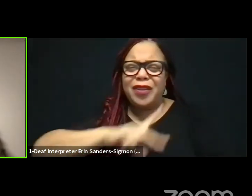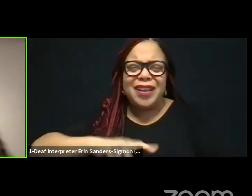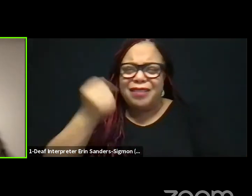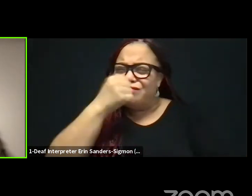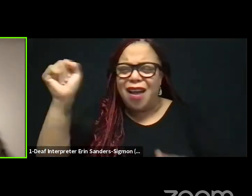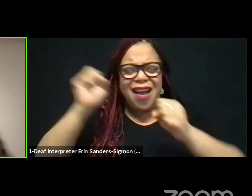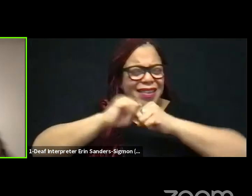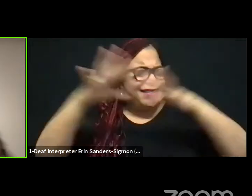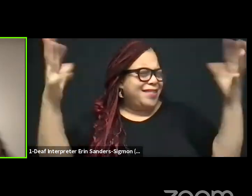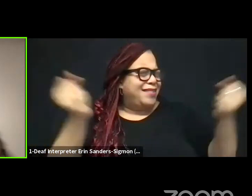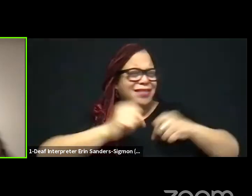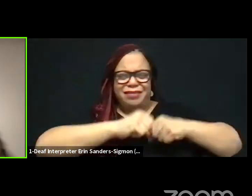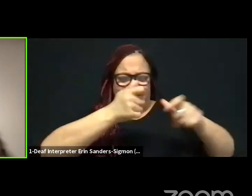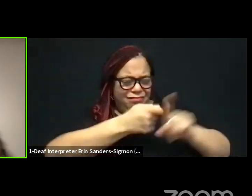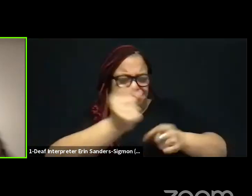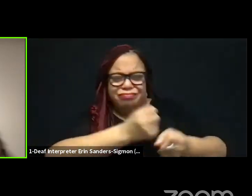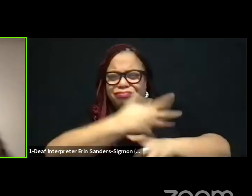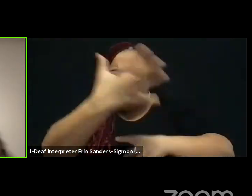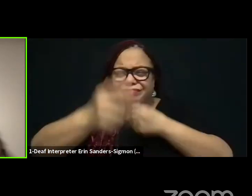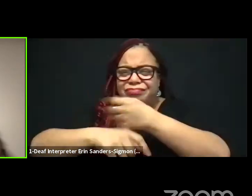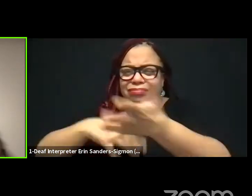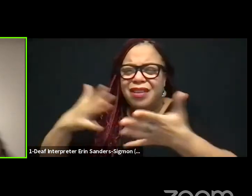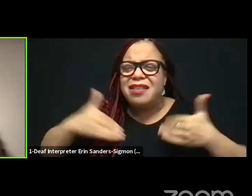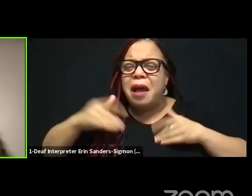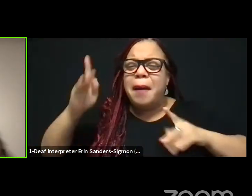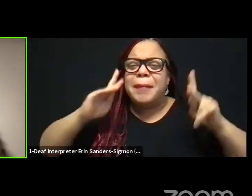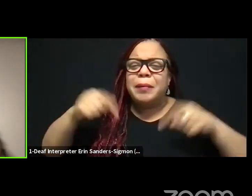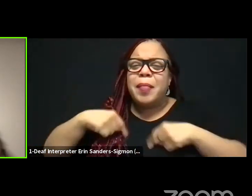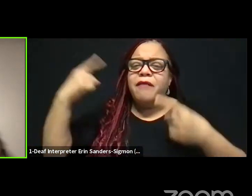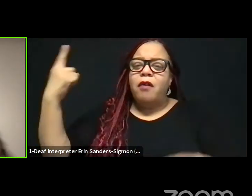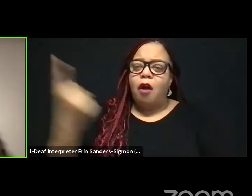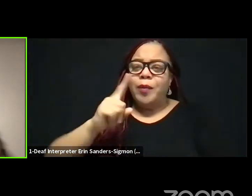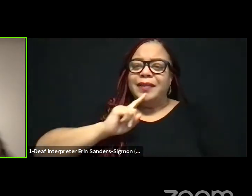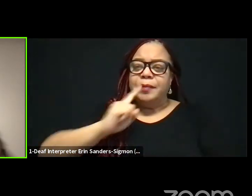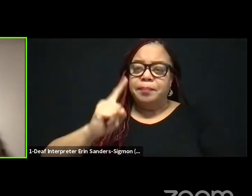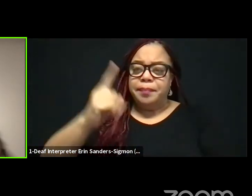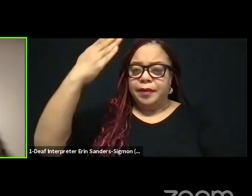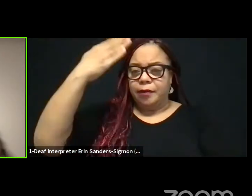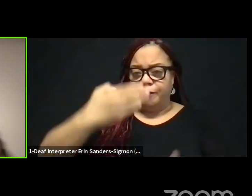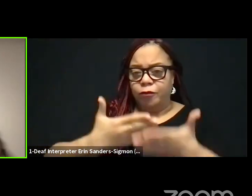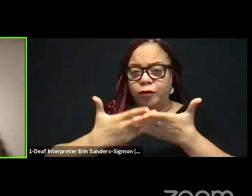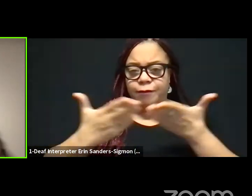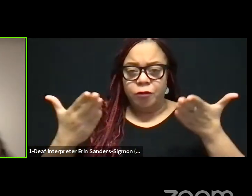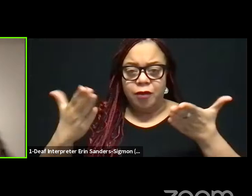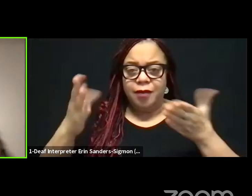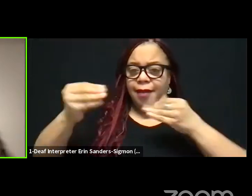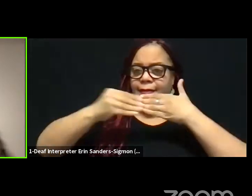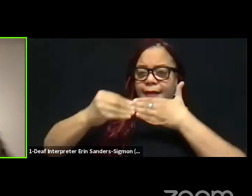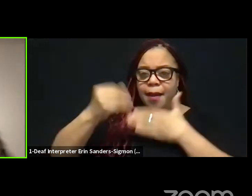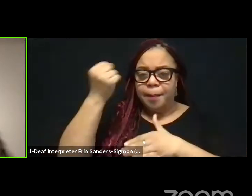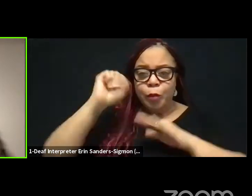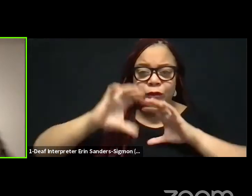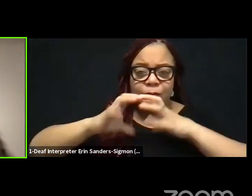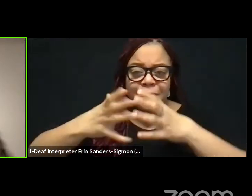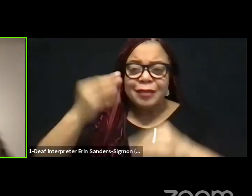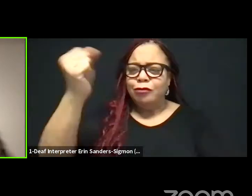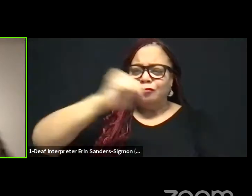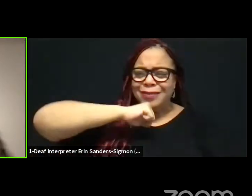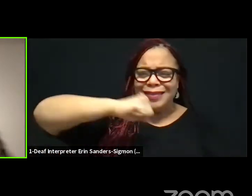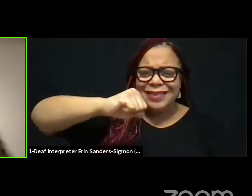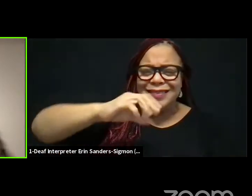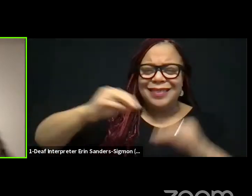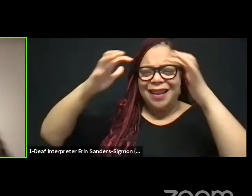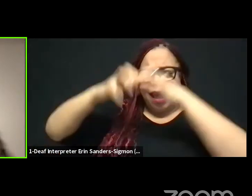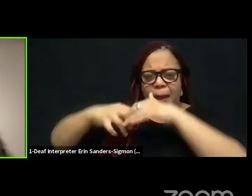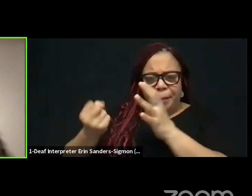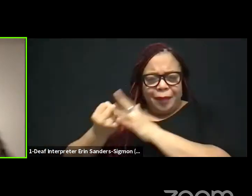movements since there have been any. So I think that young people should be at the forefront, because